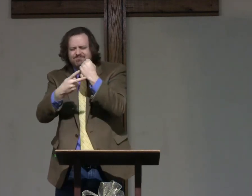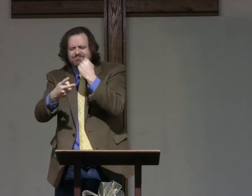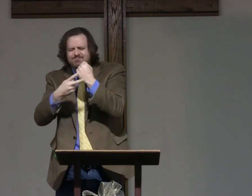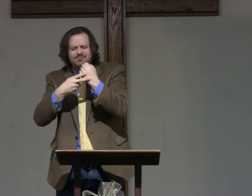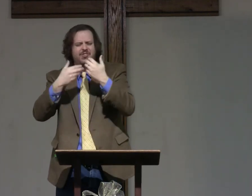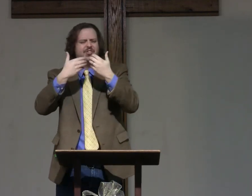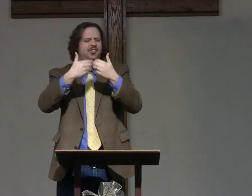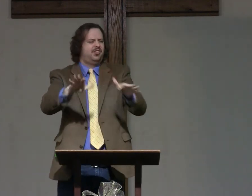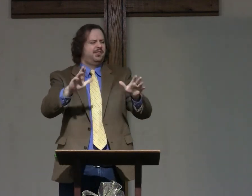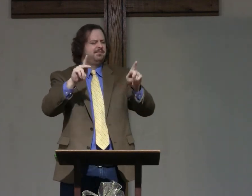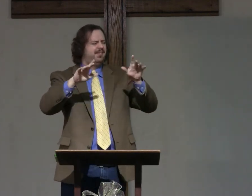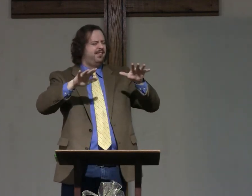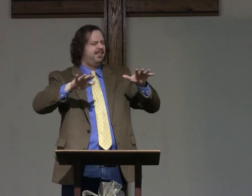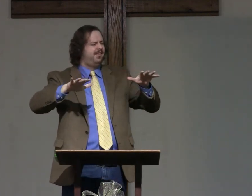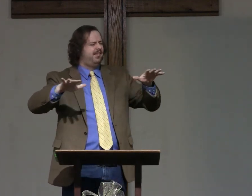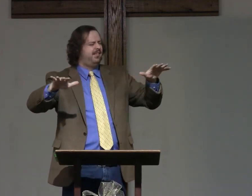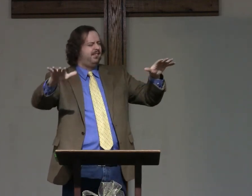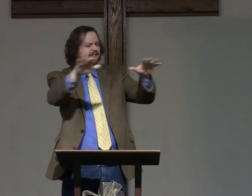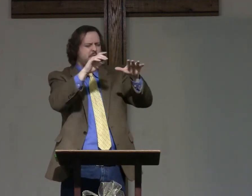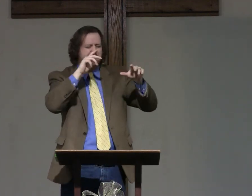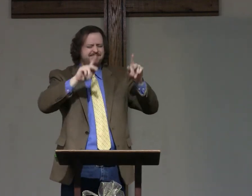and to save the lost.